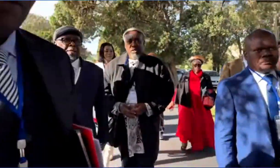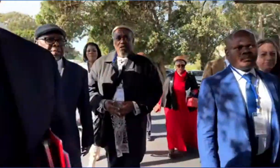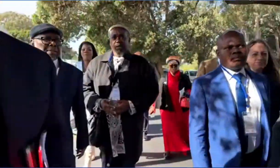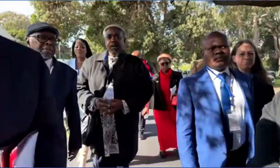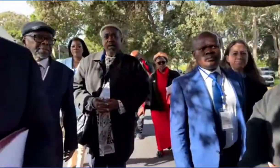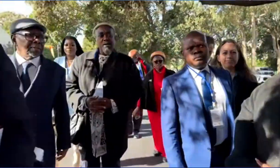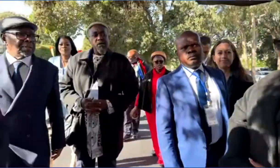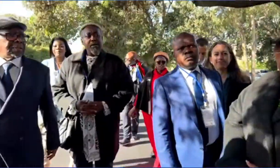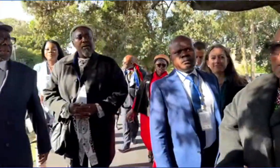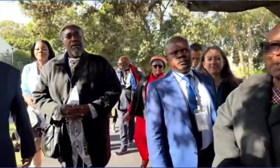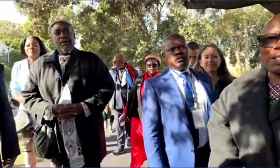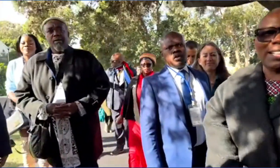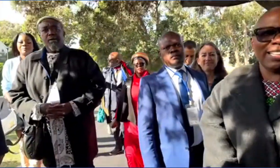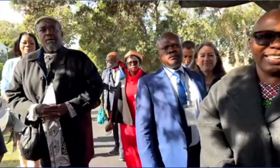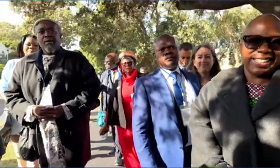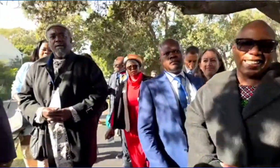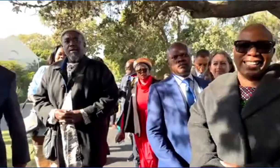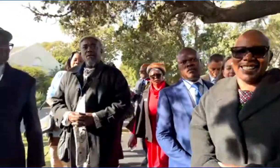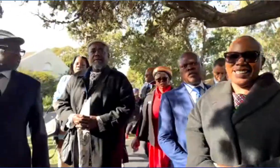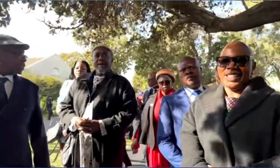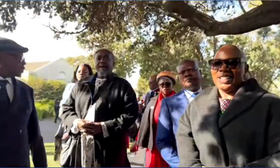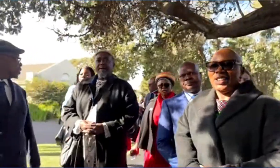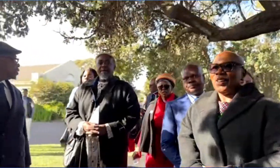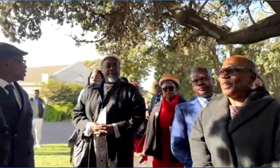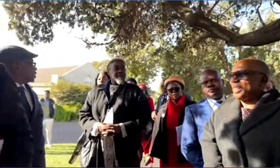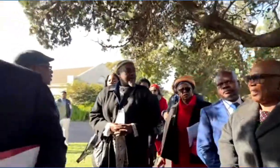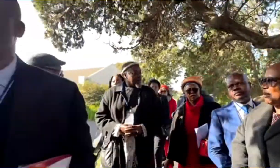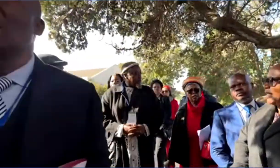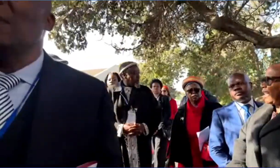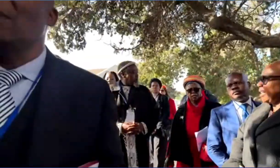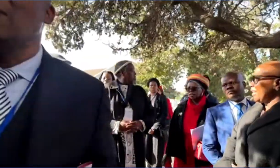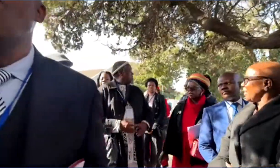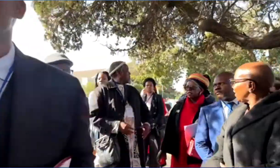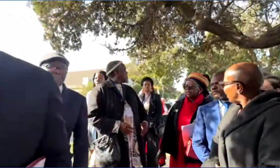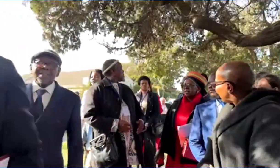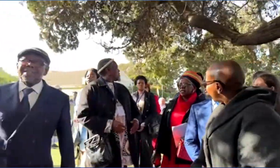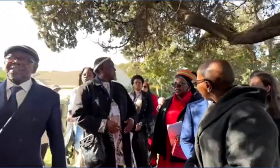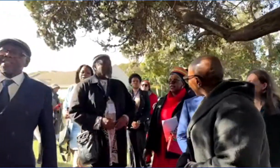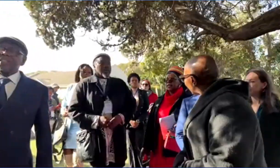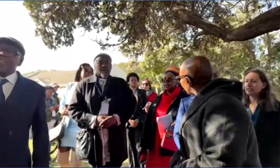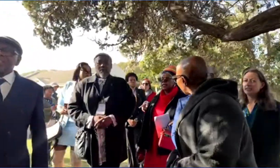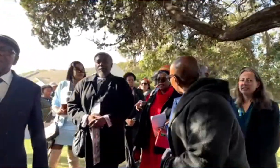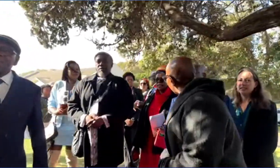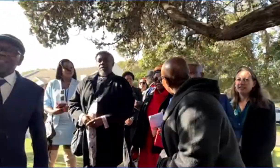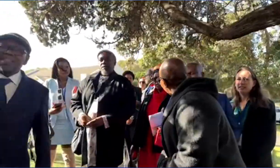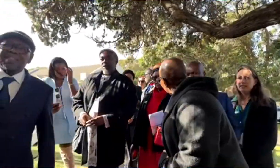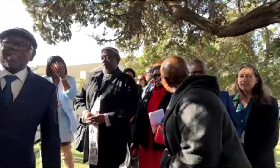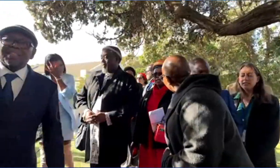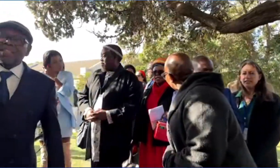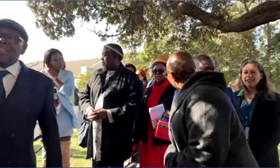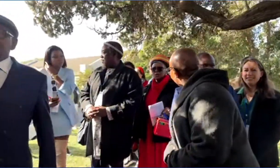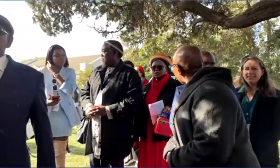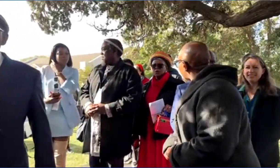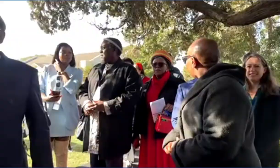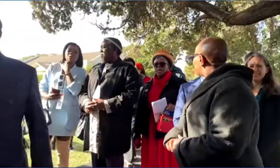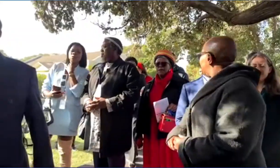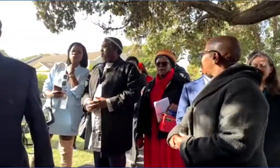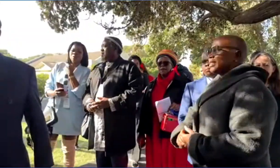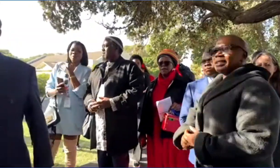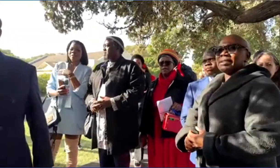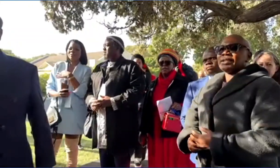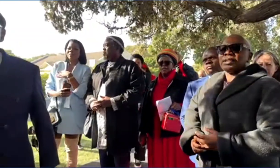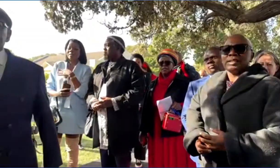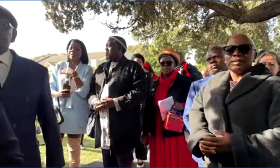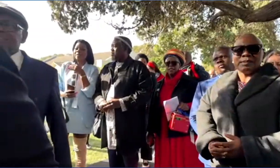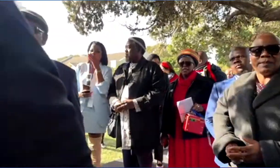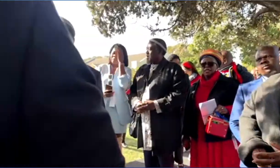They'll give us a signal. Yeah, they don't do them. Oh, yeah. One. So it's not announced. They don't